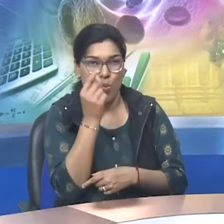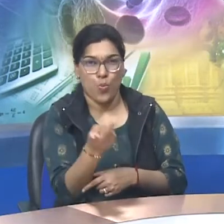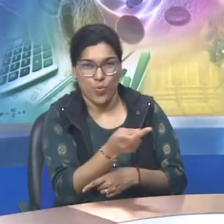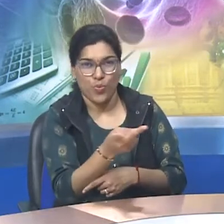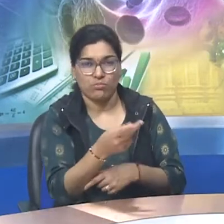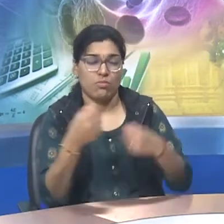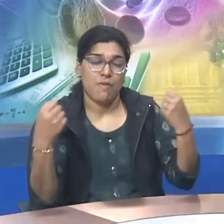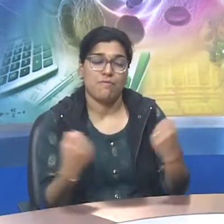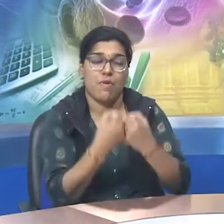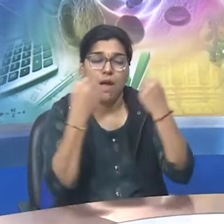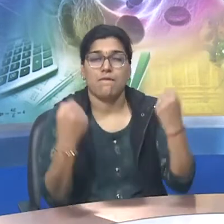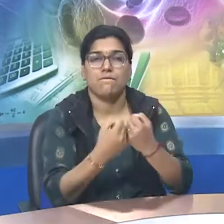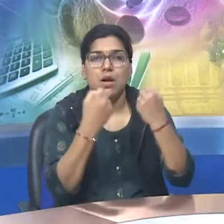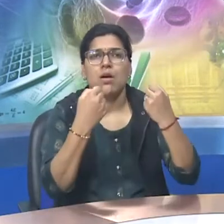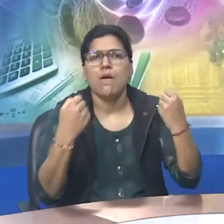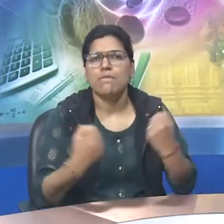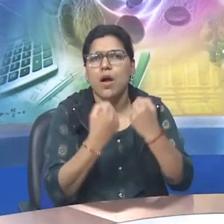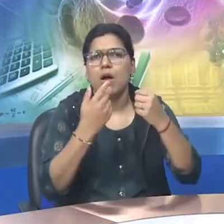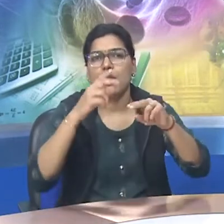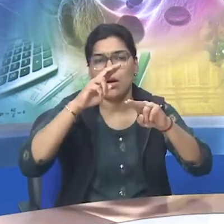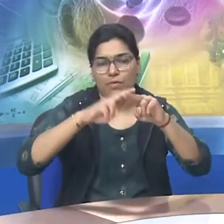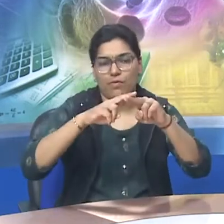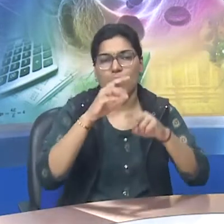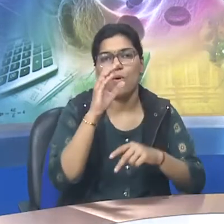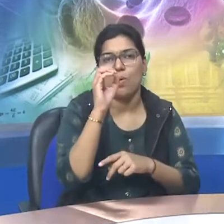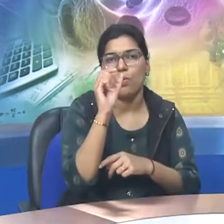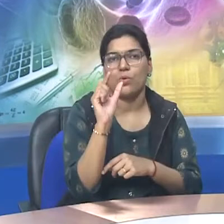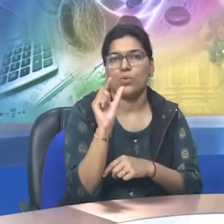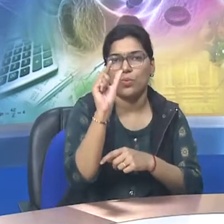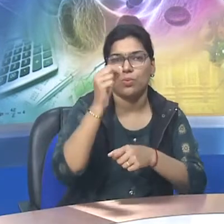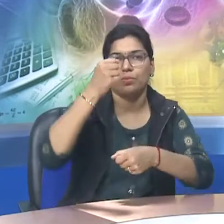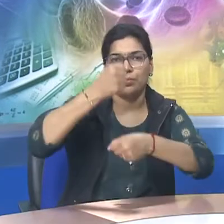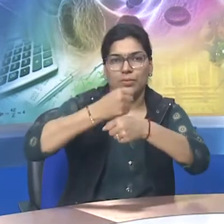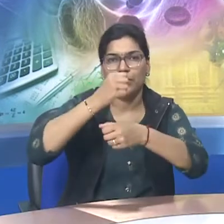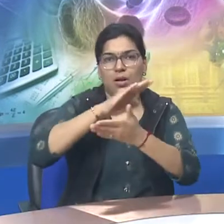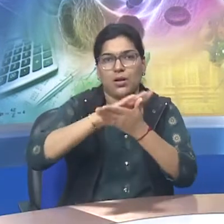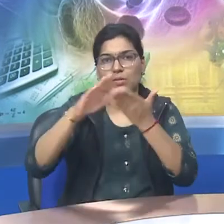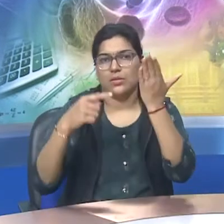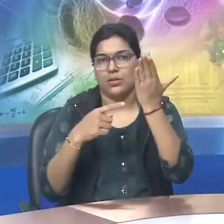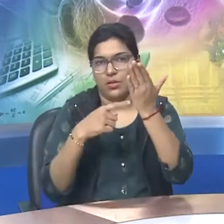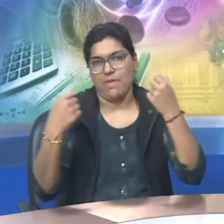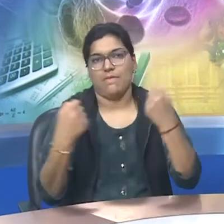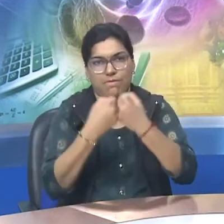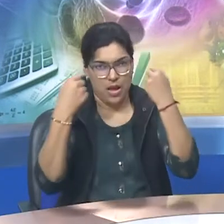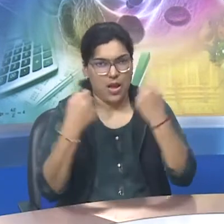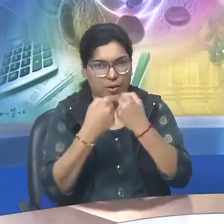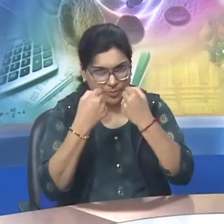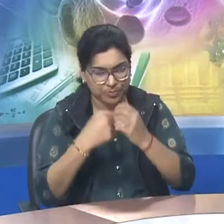voice. She is comparing a bird. The fourth example, two boys